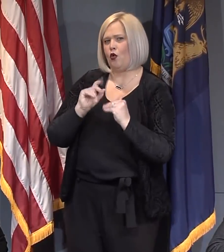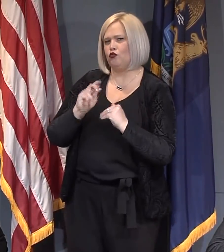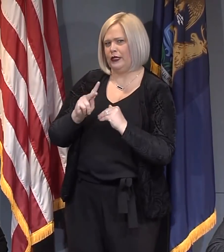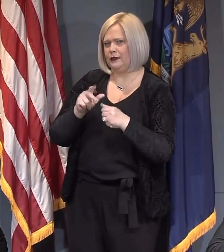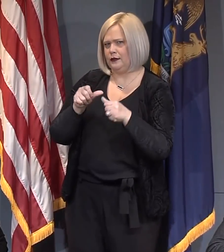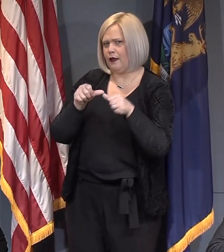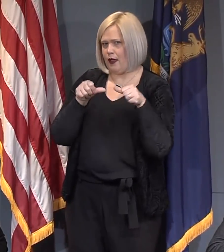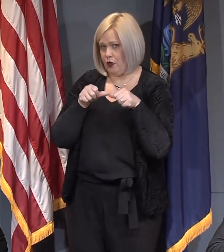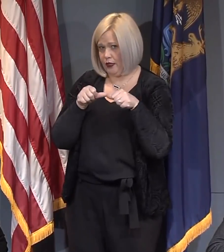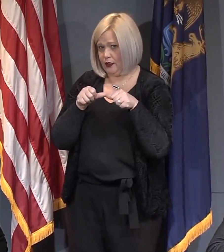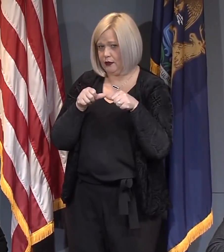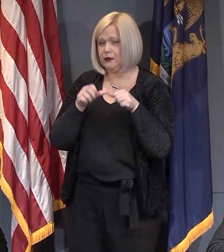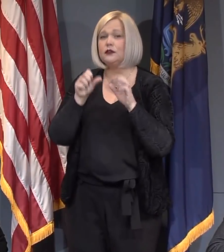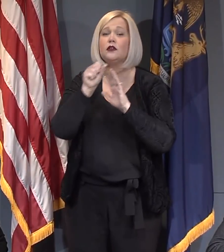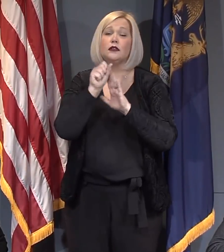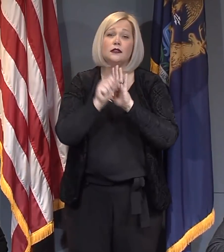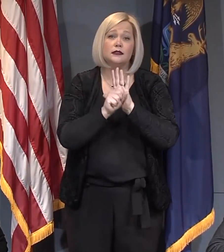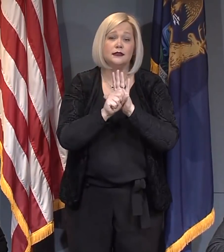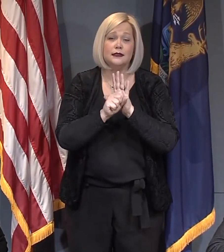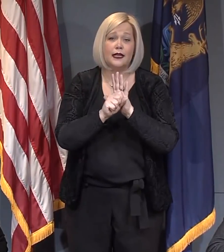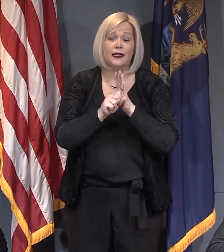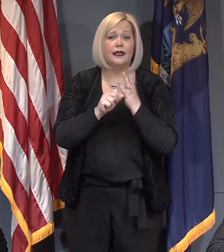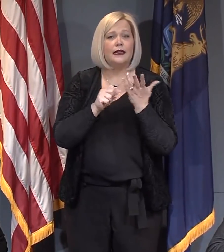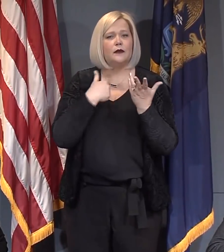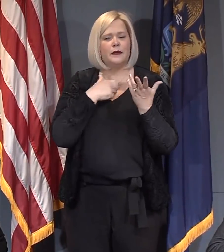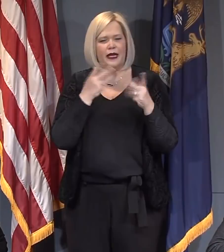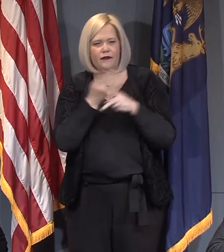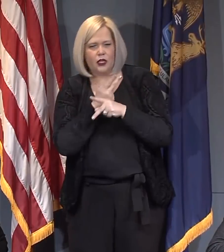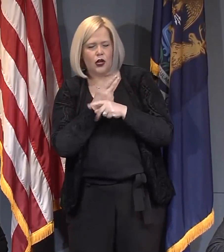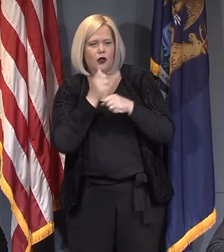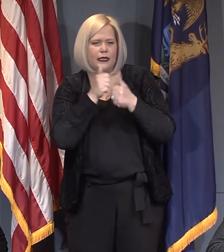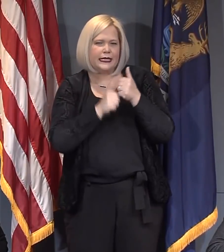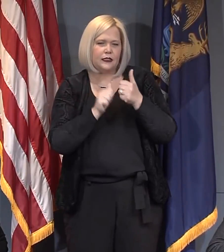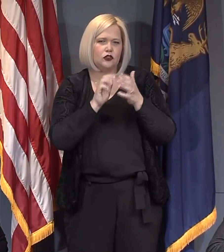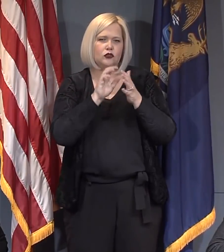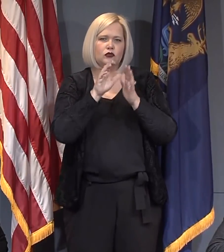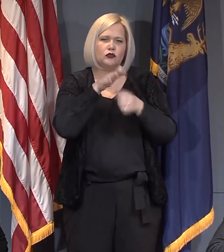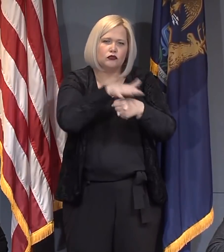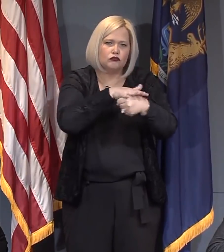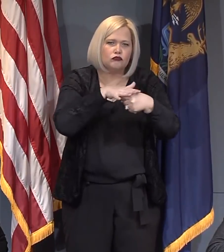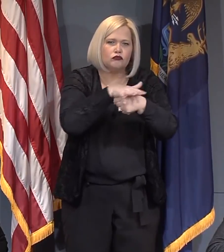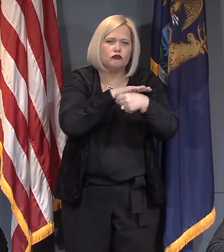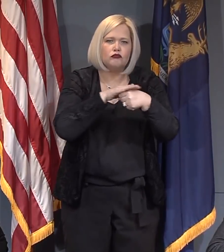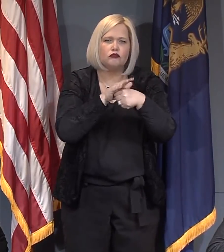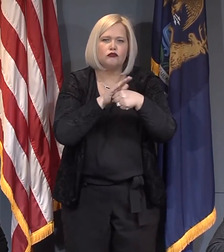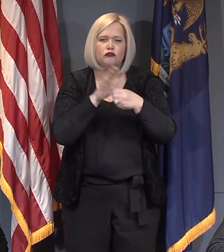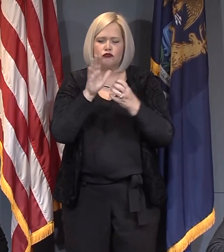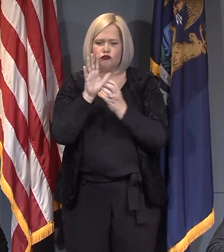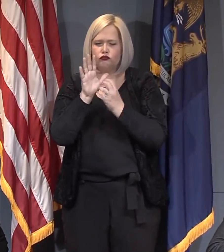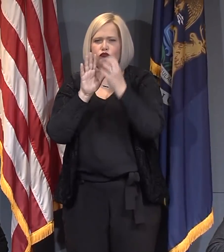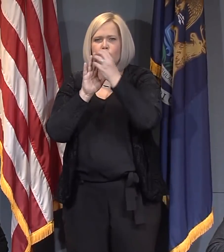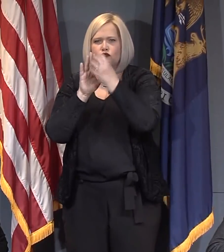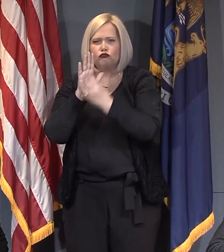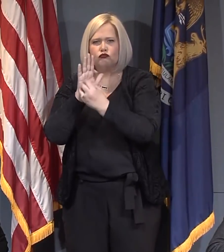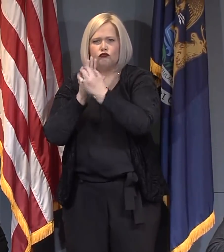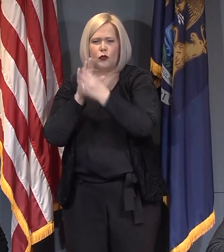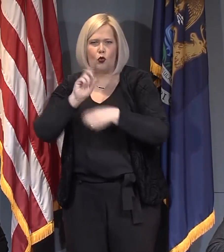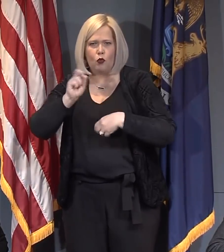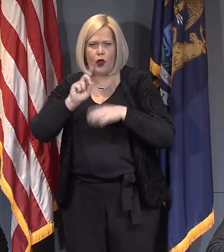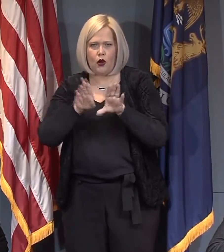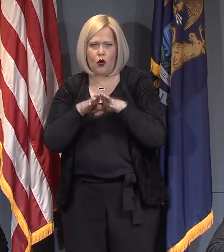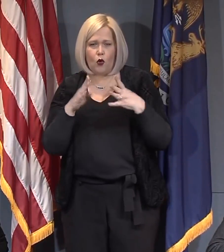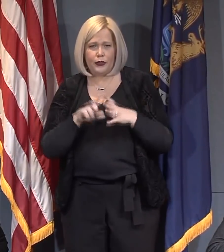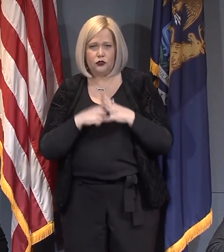may re-engage our strategy by region, depending on what the data tells us. It is too early to lay